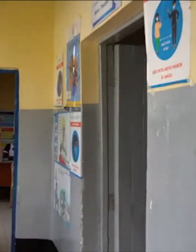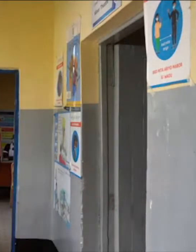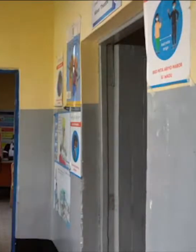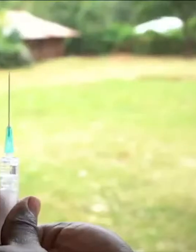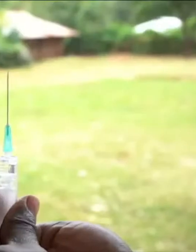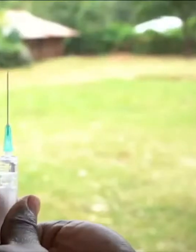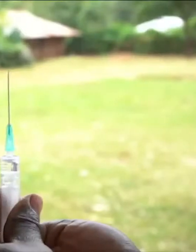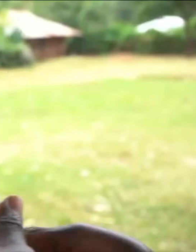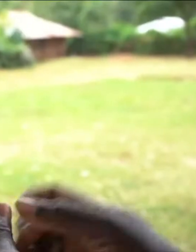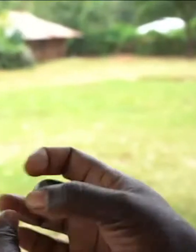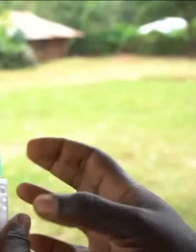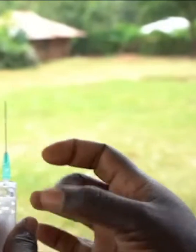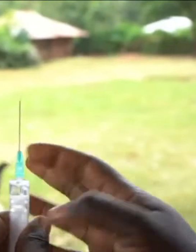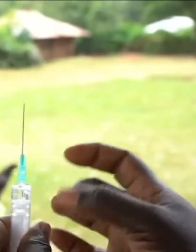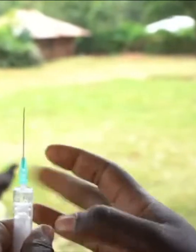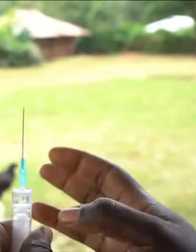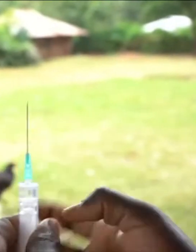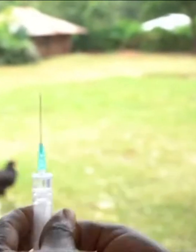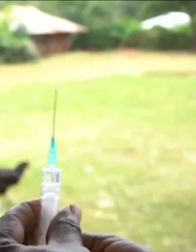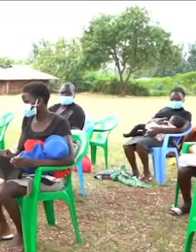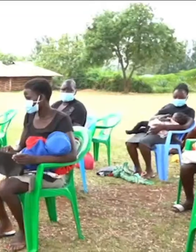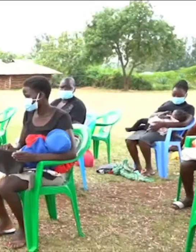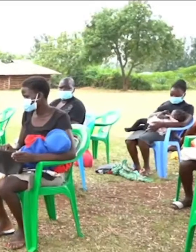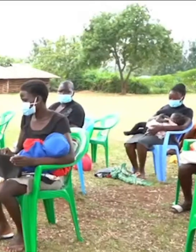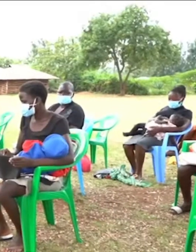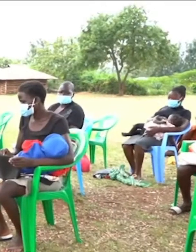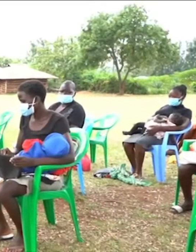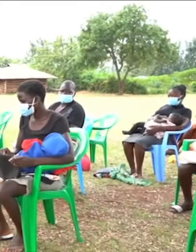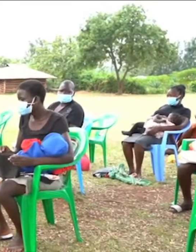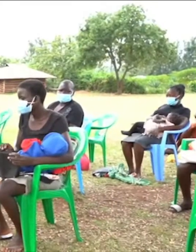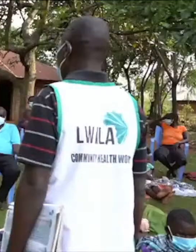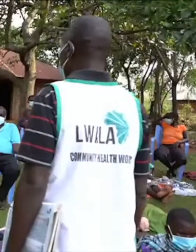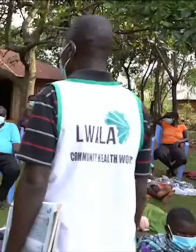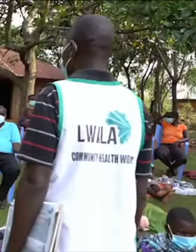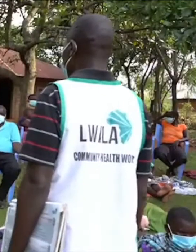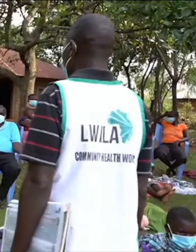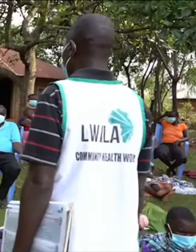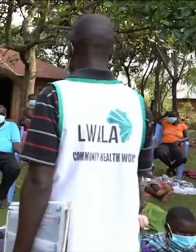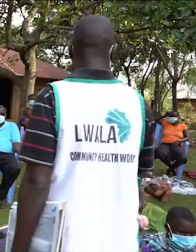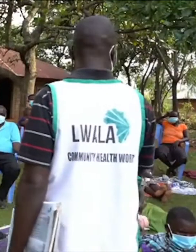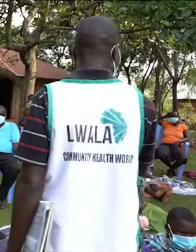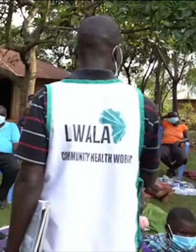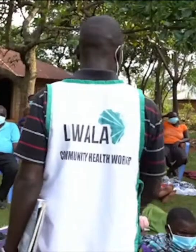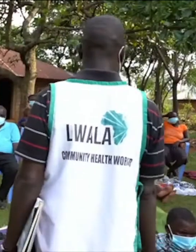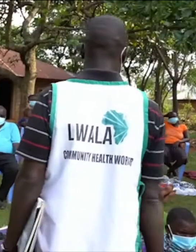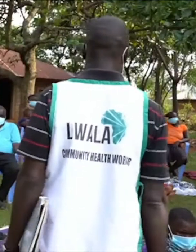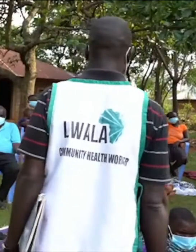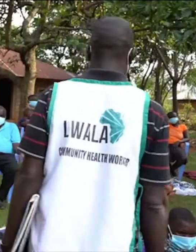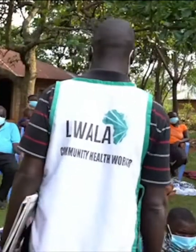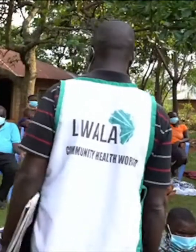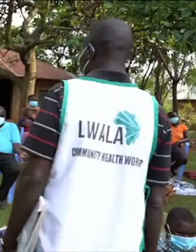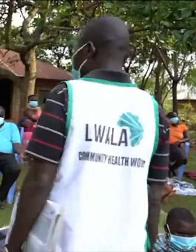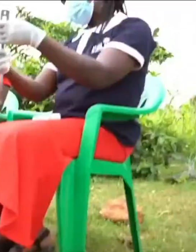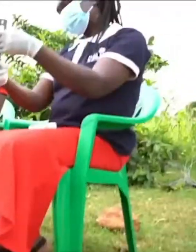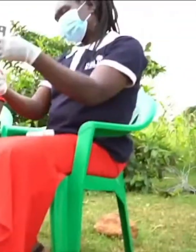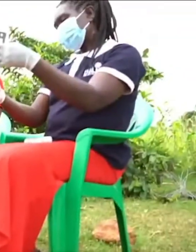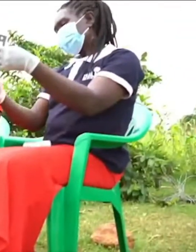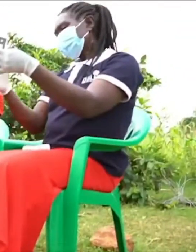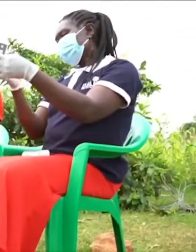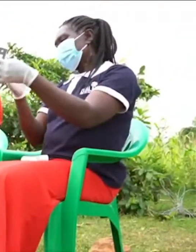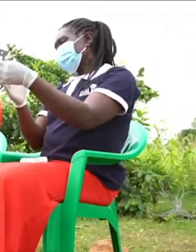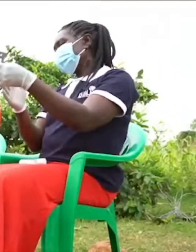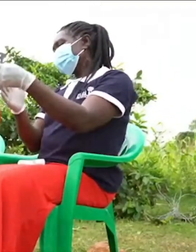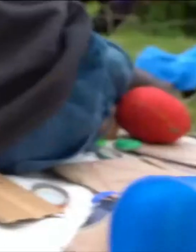immediate services like immunization, NHIF, and birth registration with caregiver education and the importance of early stimulation and